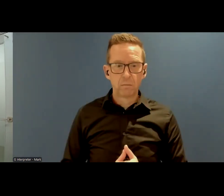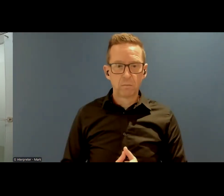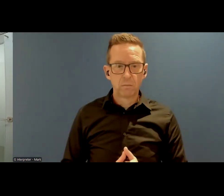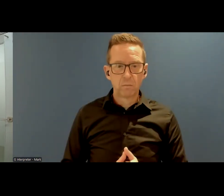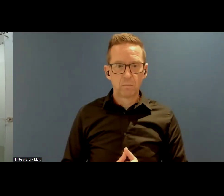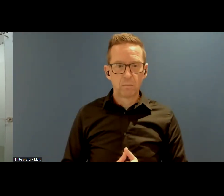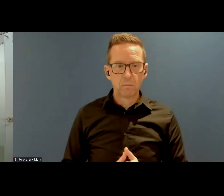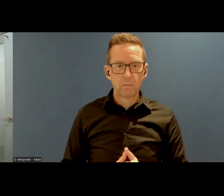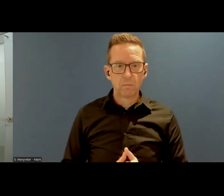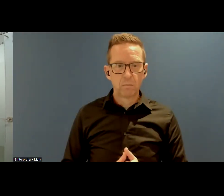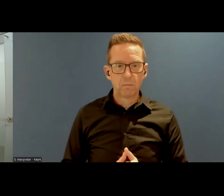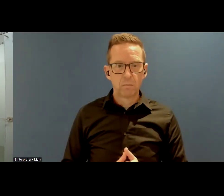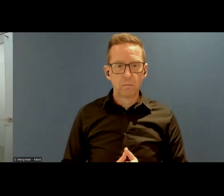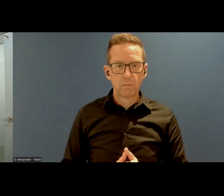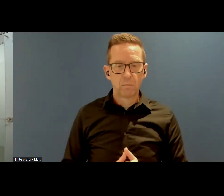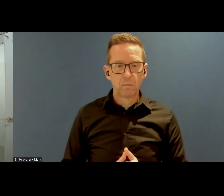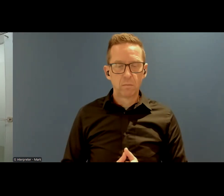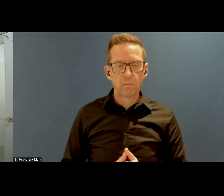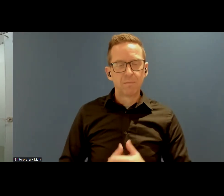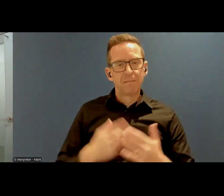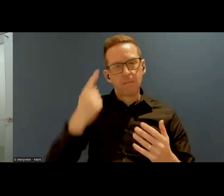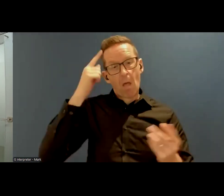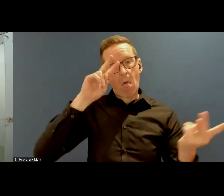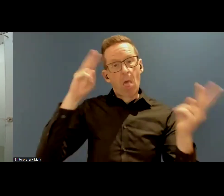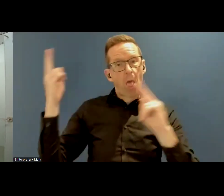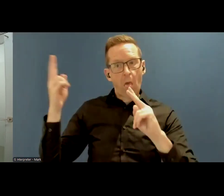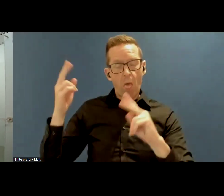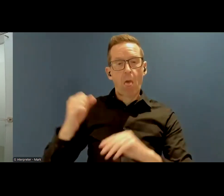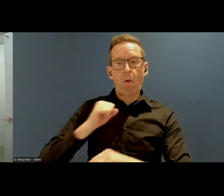community-based support and community